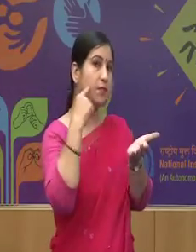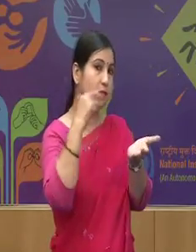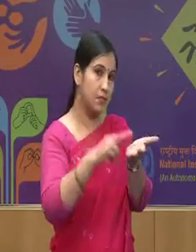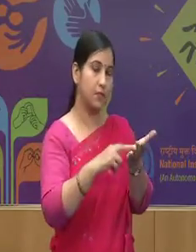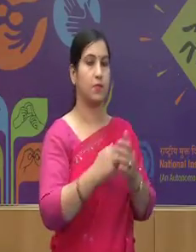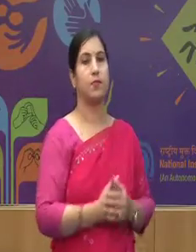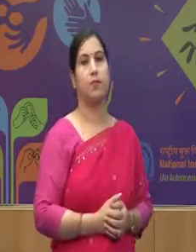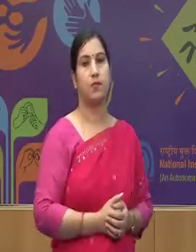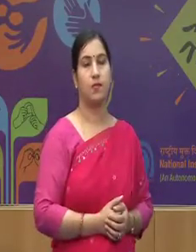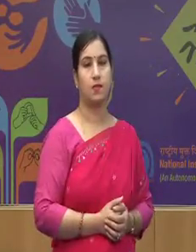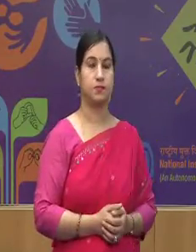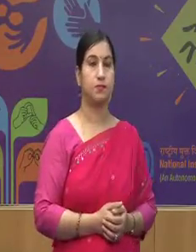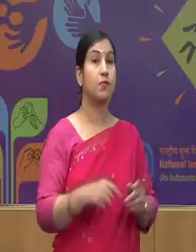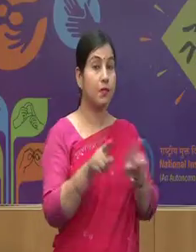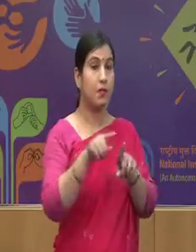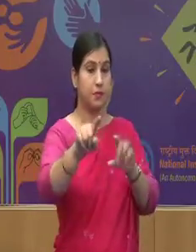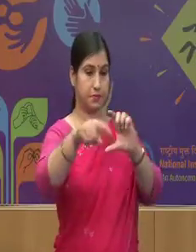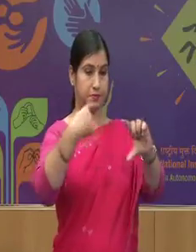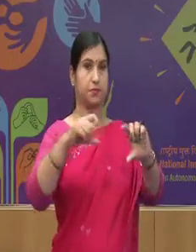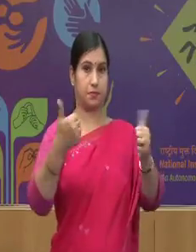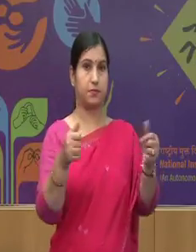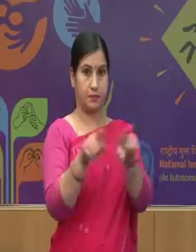www.nios.ac.in. You can also email us at